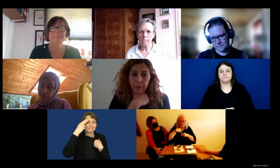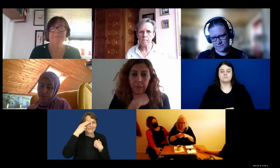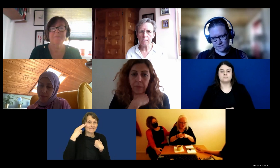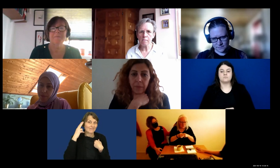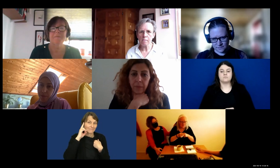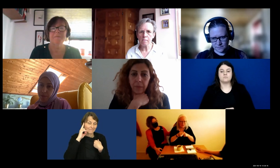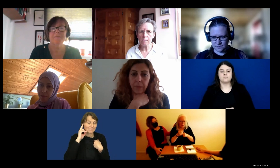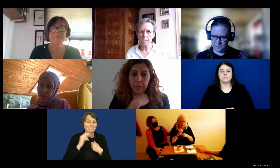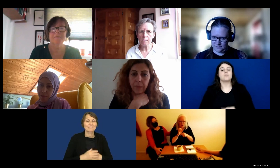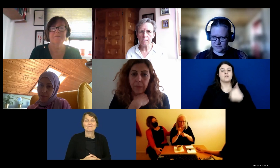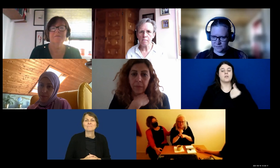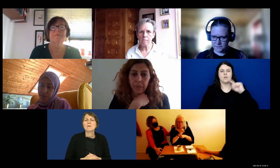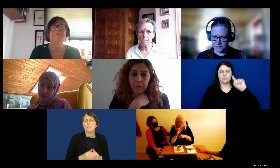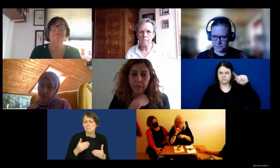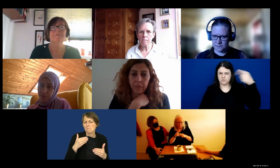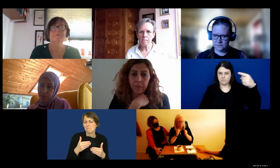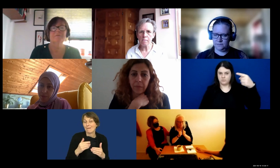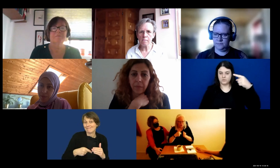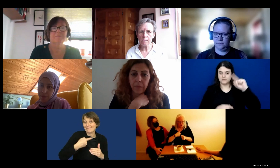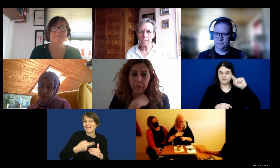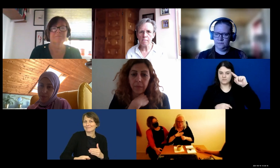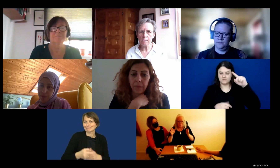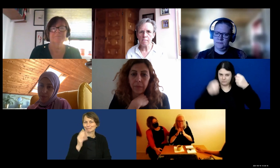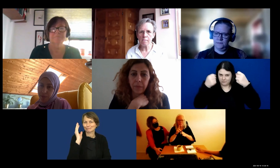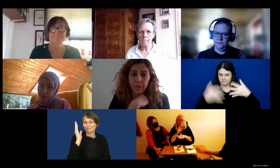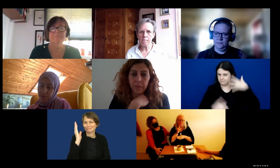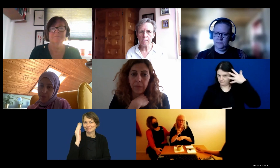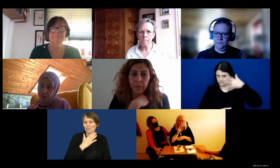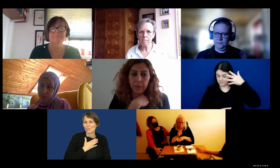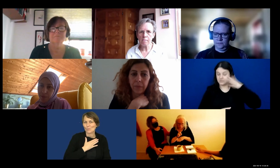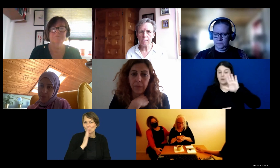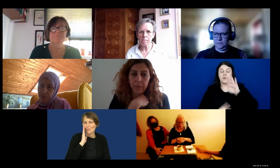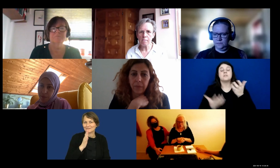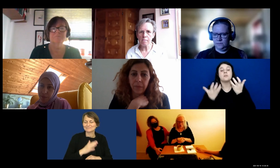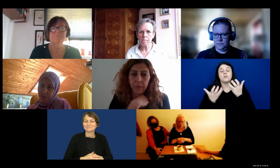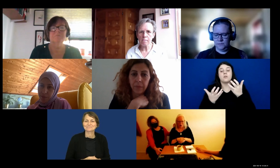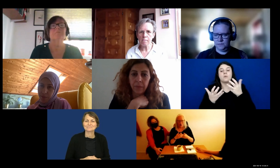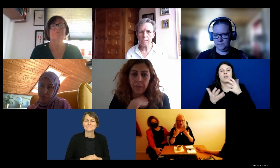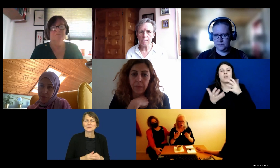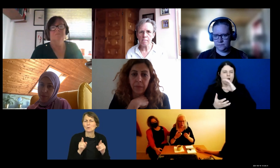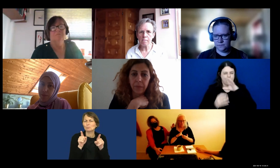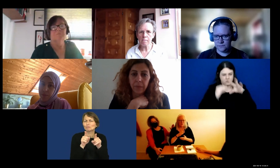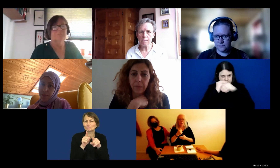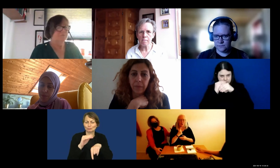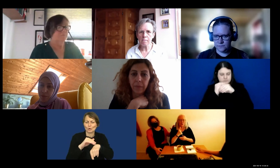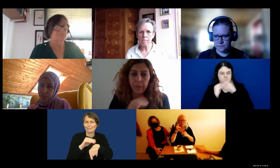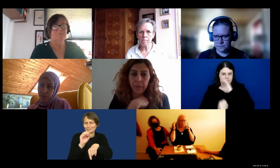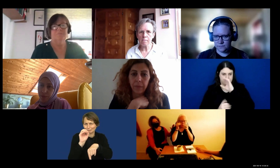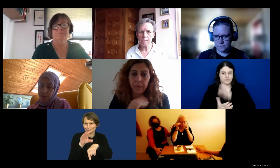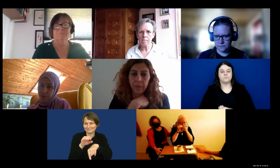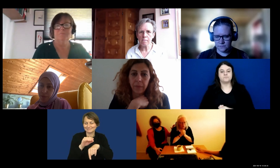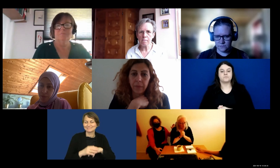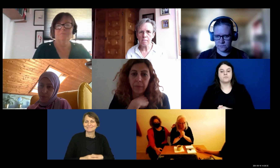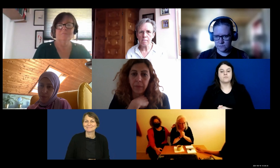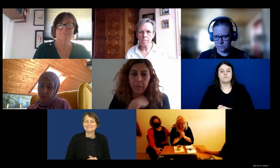I will talk later in the next session, but I would like to make a short comment. And